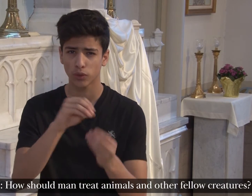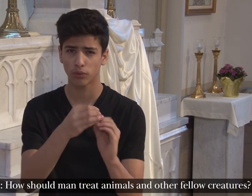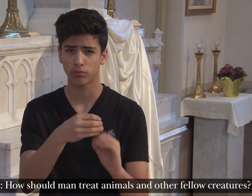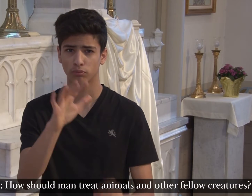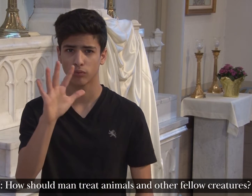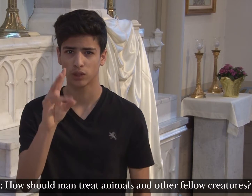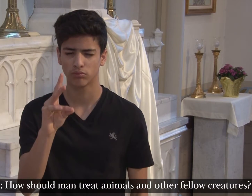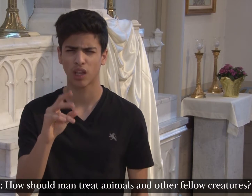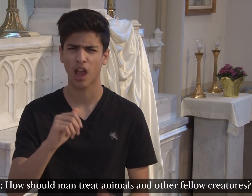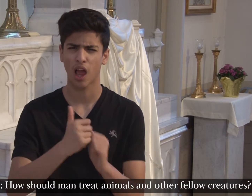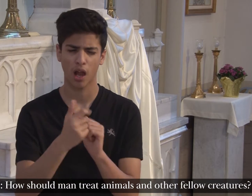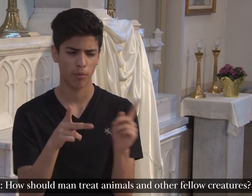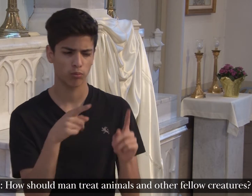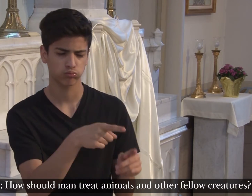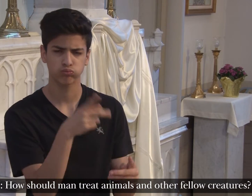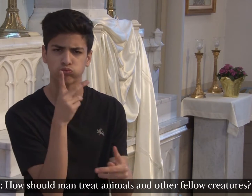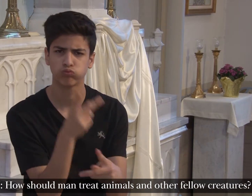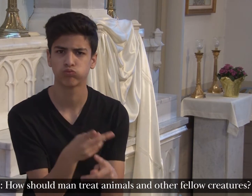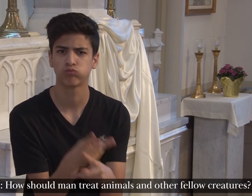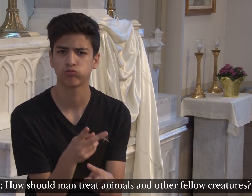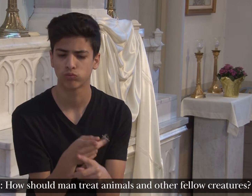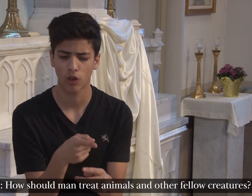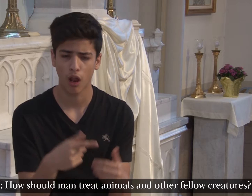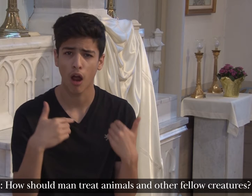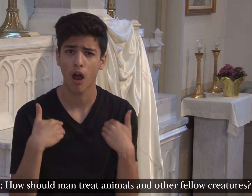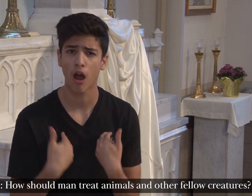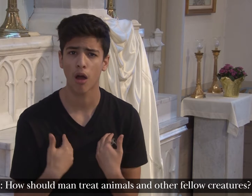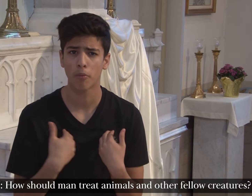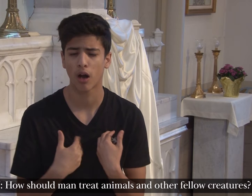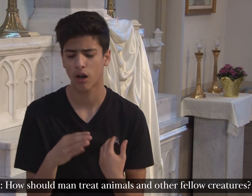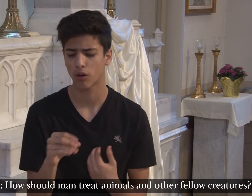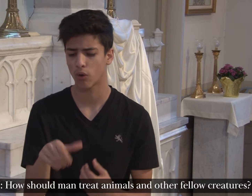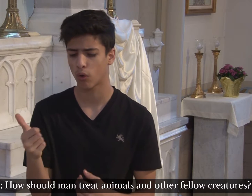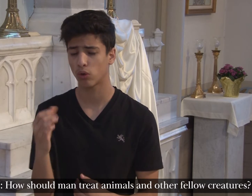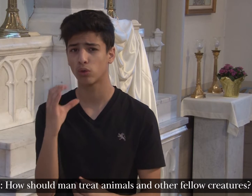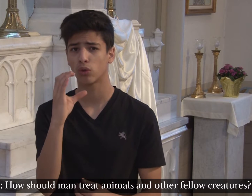Question 57. How should man treat animals and other fellow creatures?